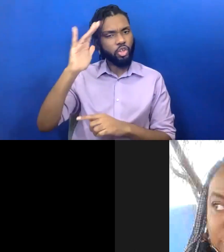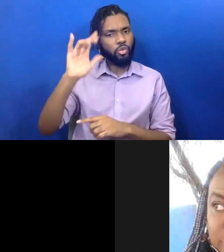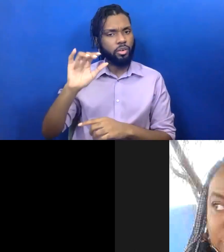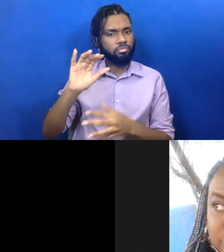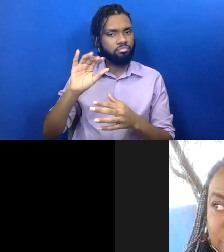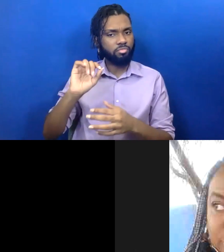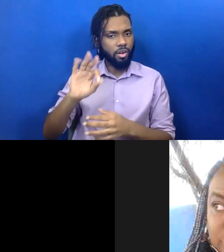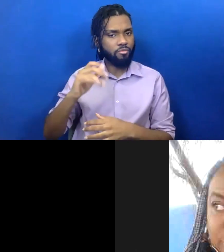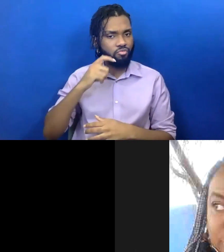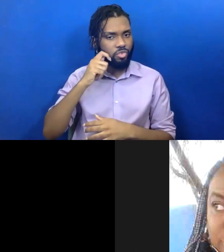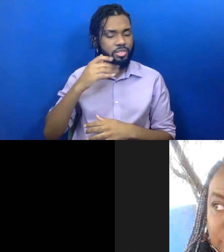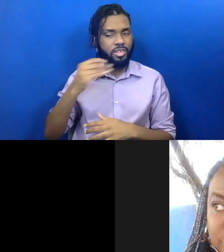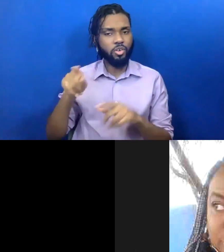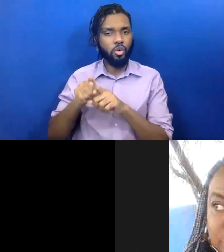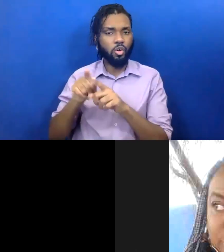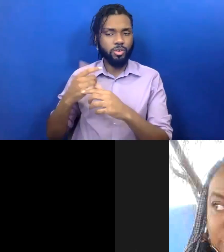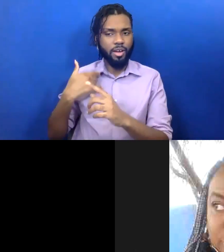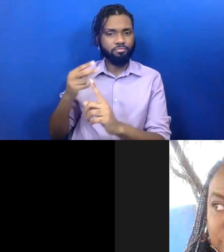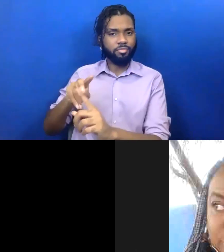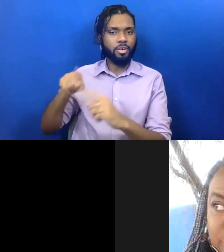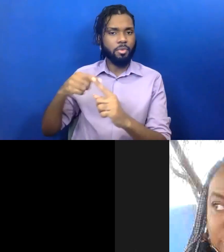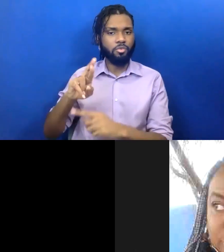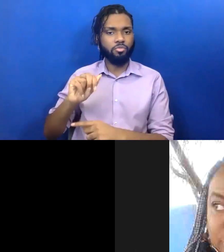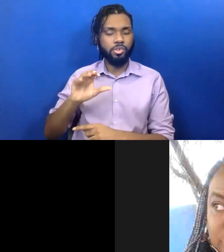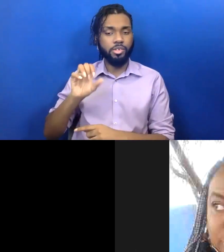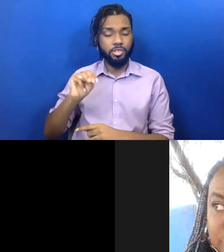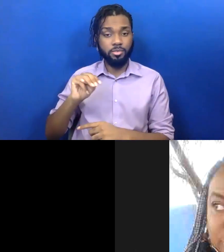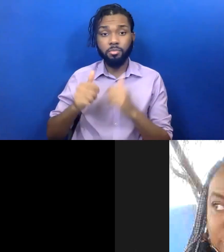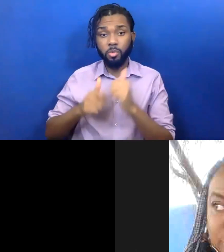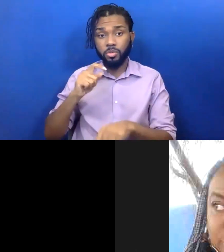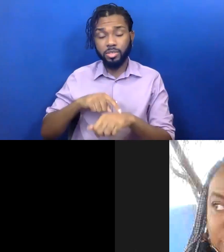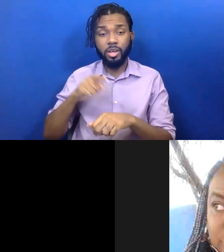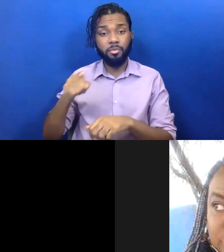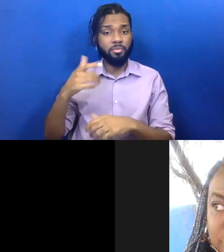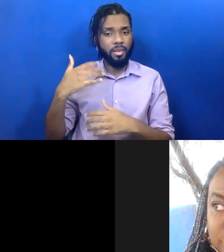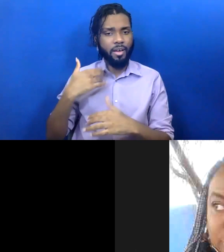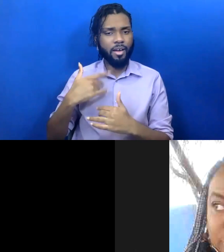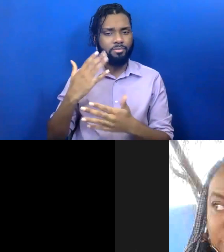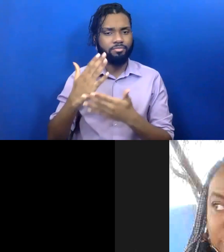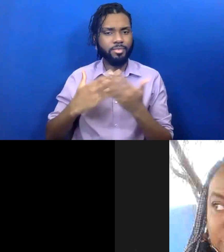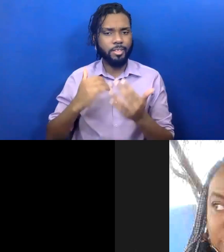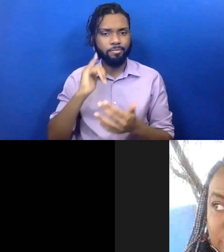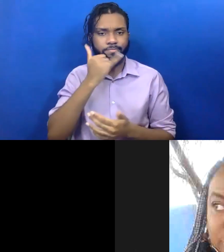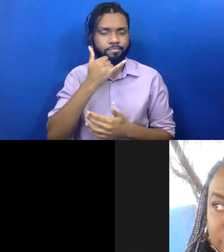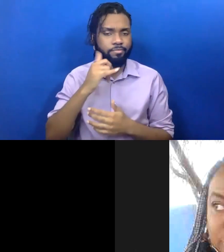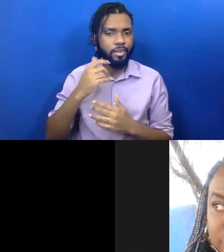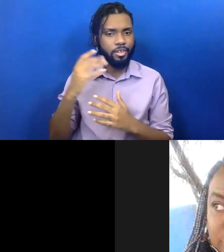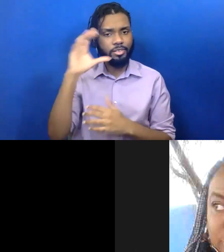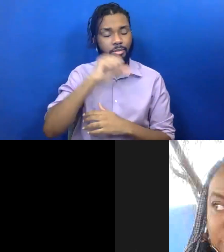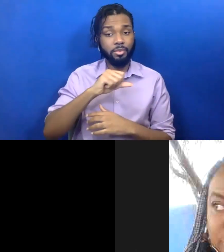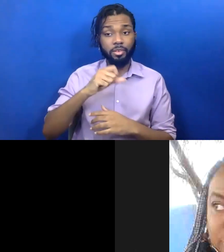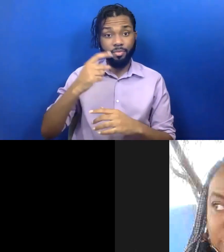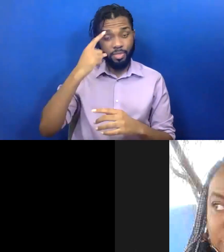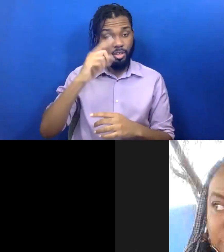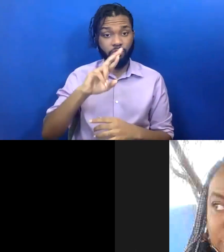and racism. In many cases, I think people are operating on flawed assumptions, thinking of racism as sort of an